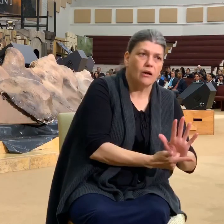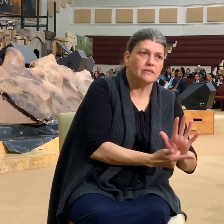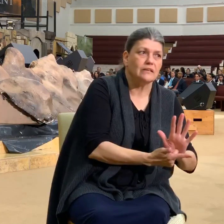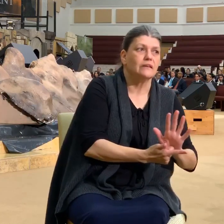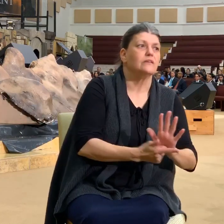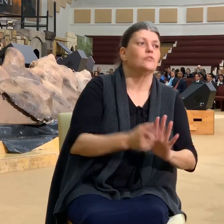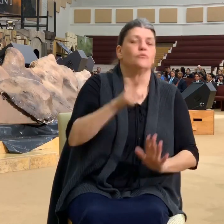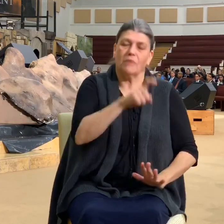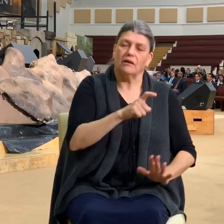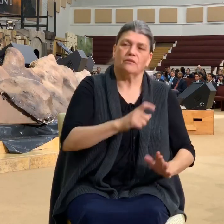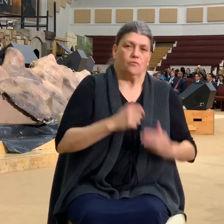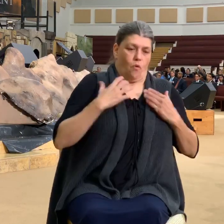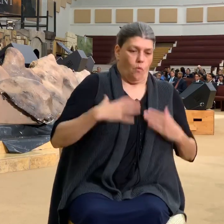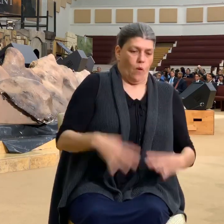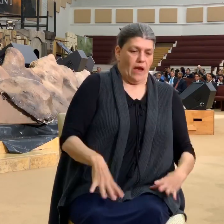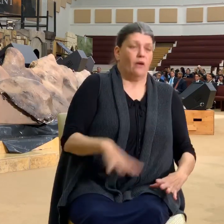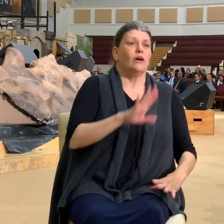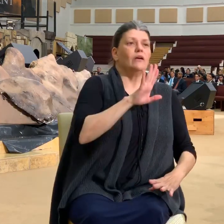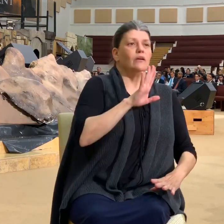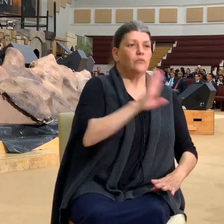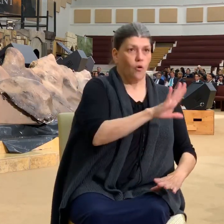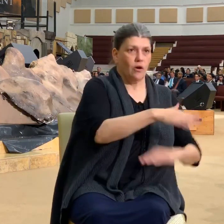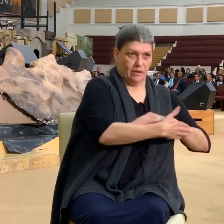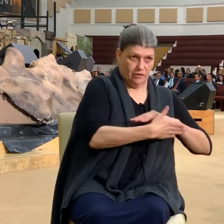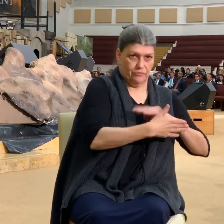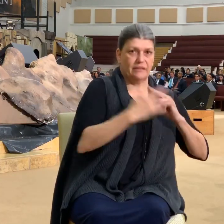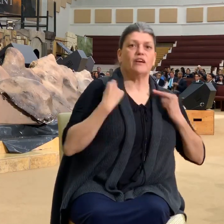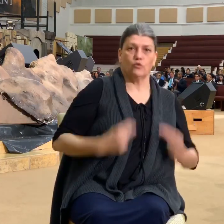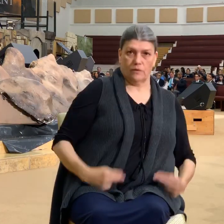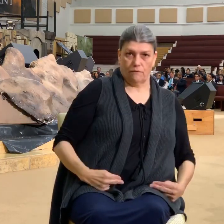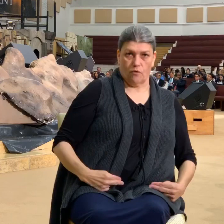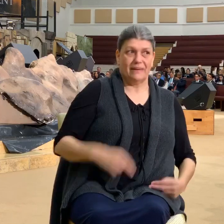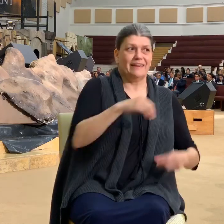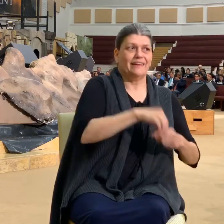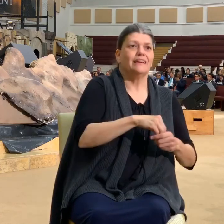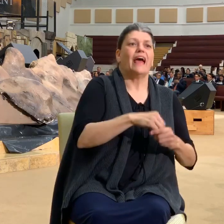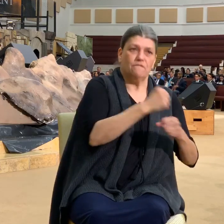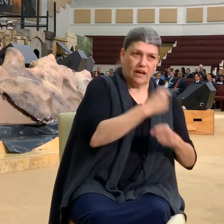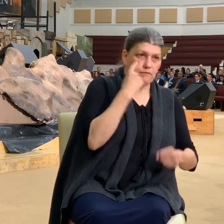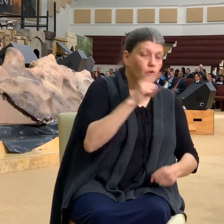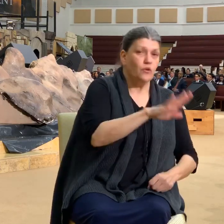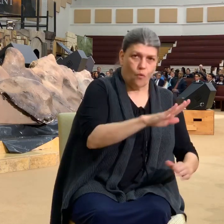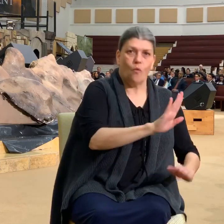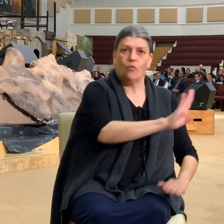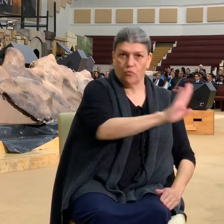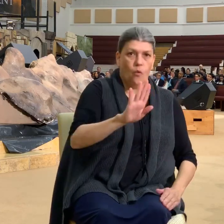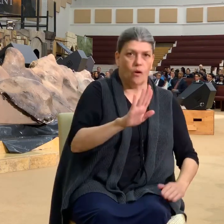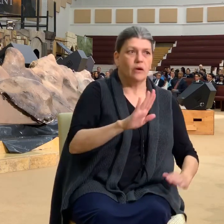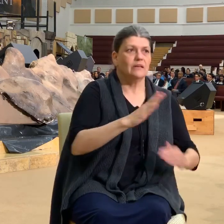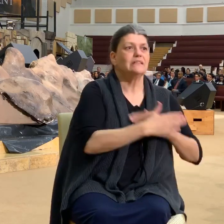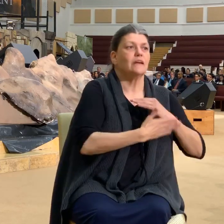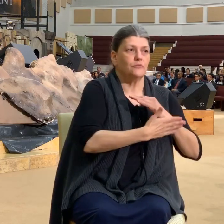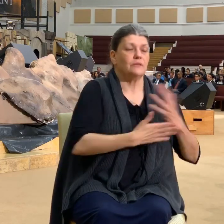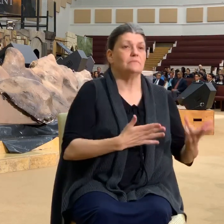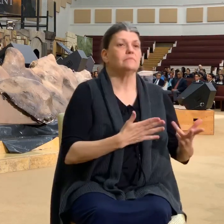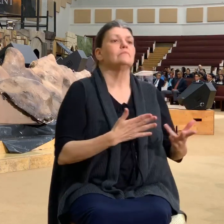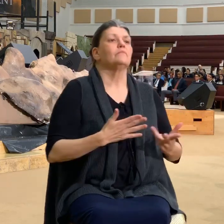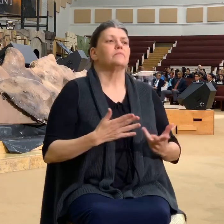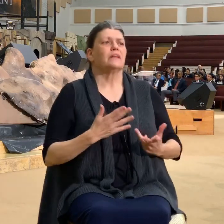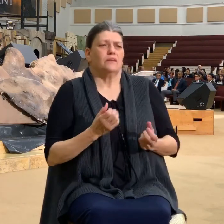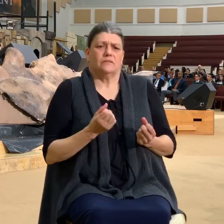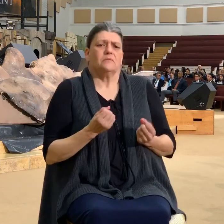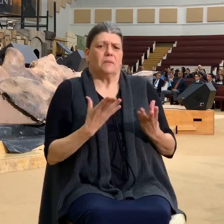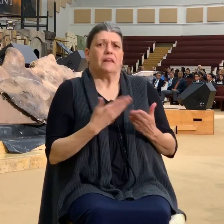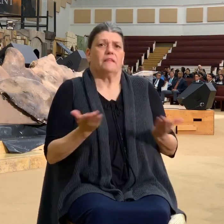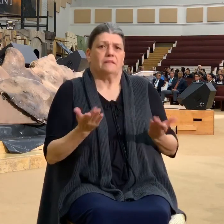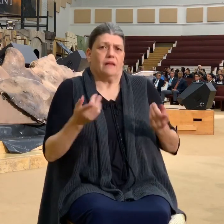to be done. So there's a lot in the human condition that has to do with apparel, attire,